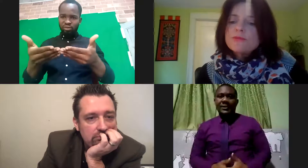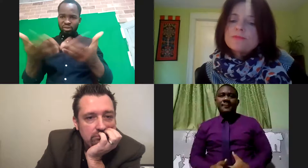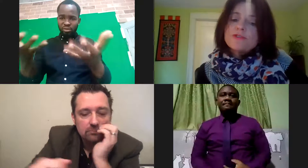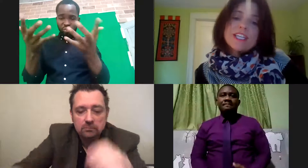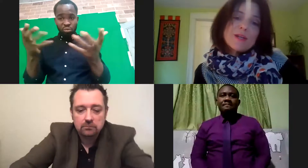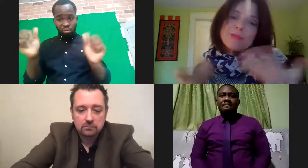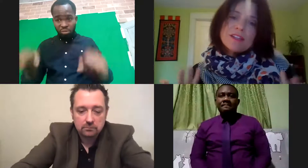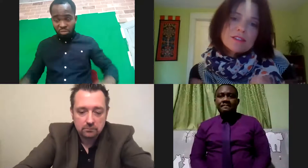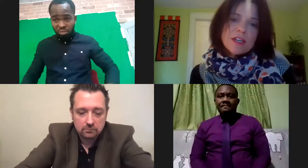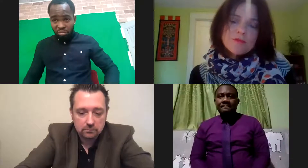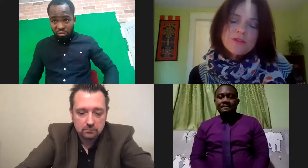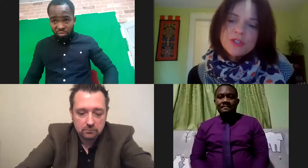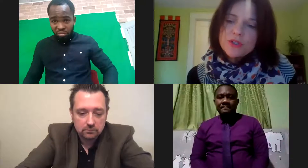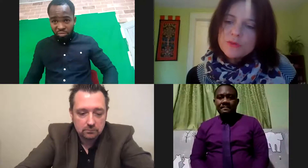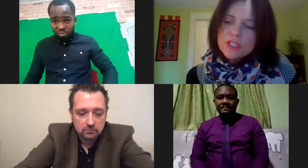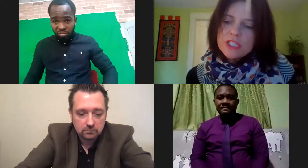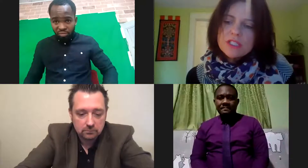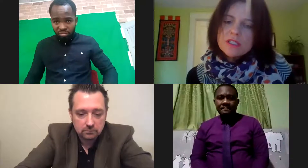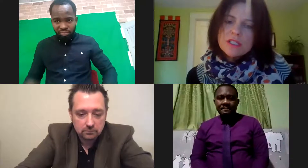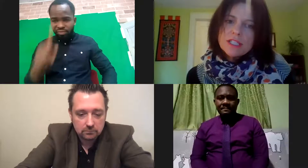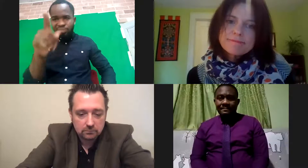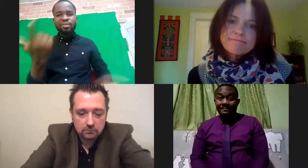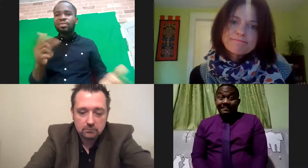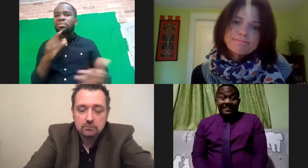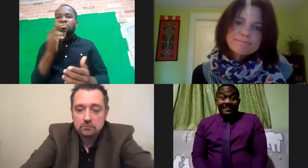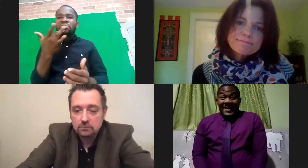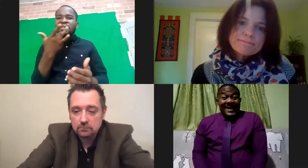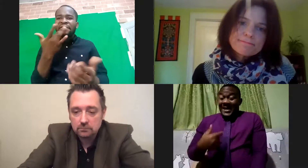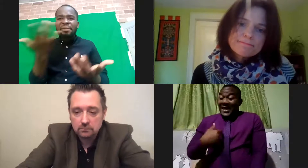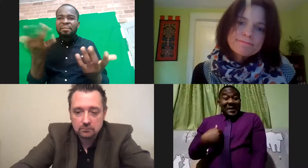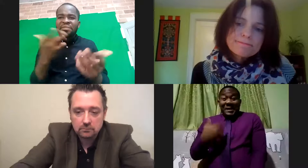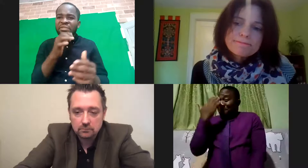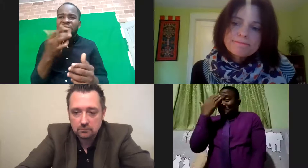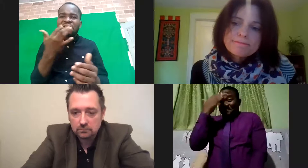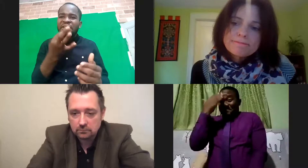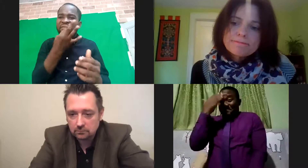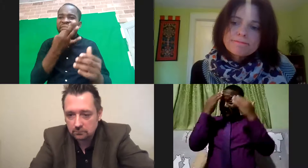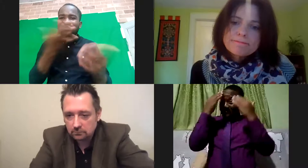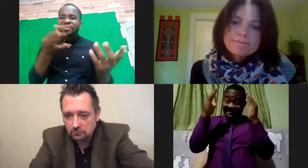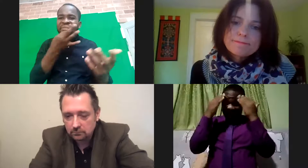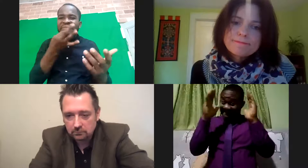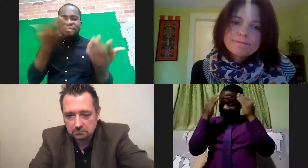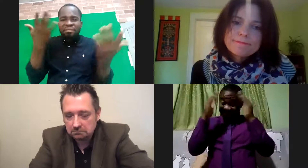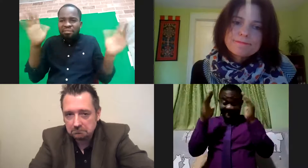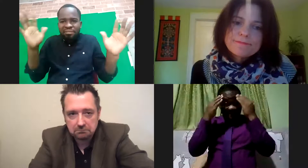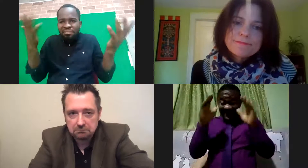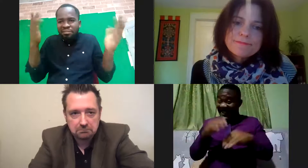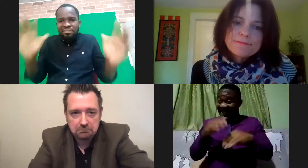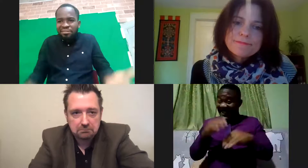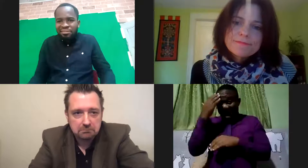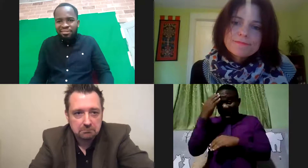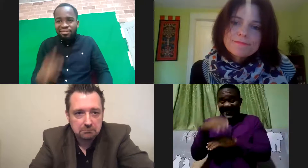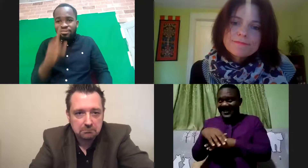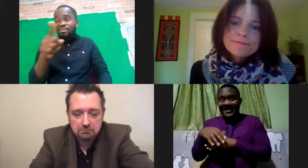I'm afraid I'm not familiar with ECCD. Okay, Roy, if you are with